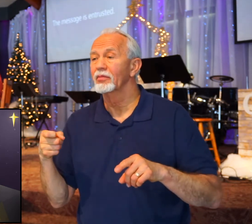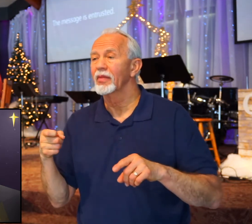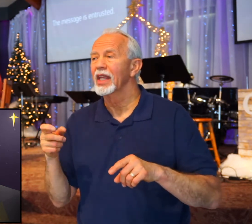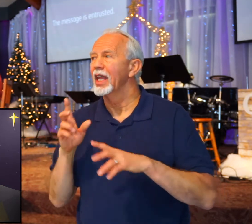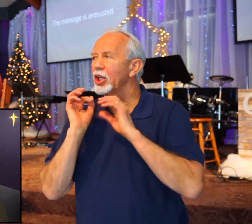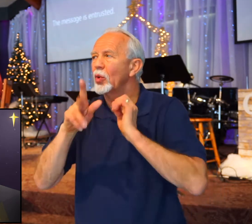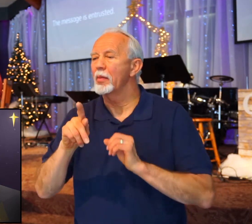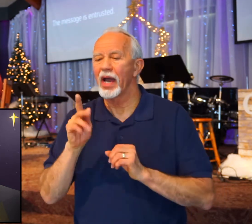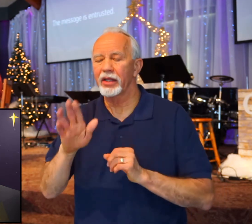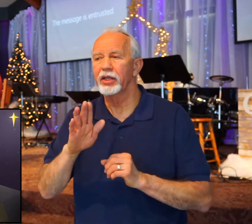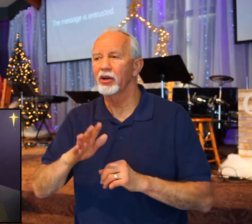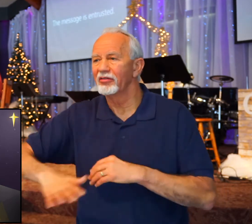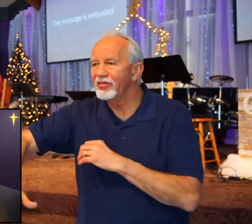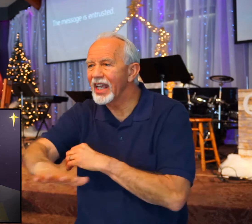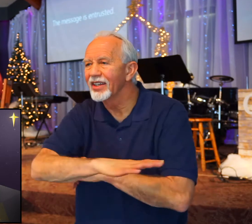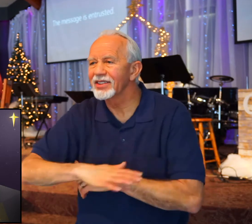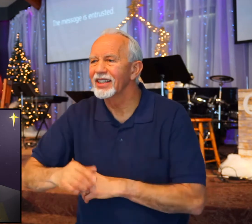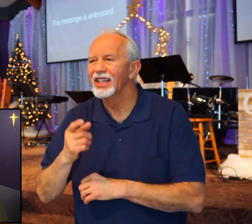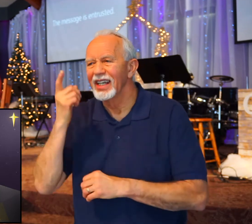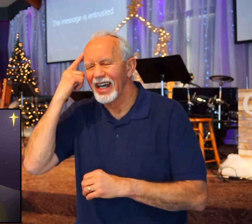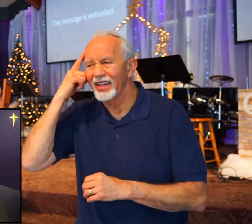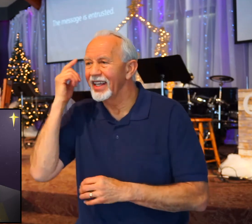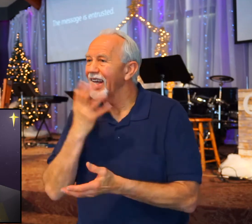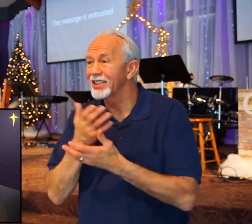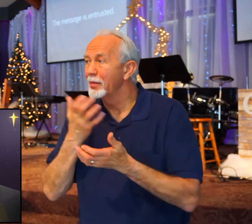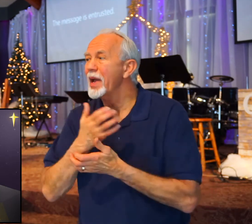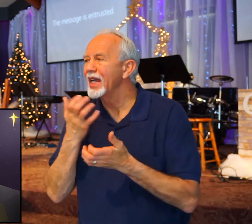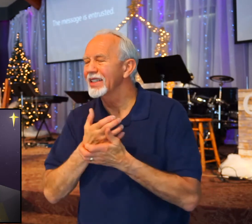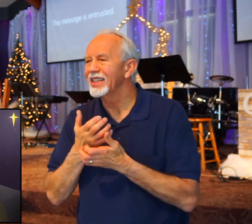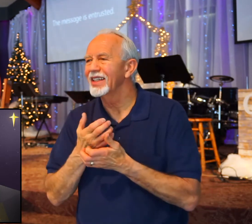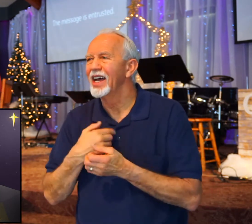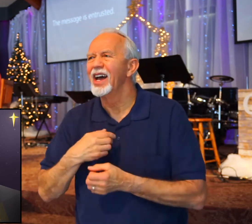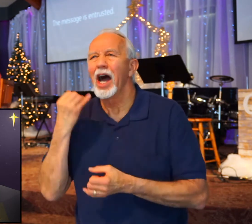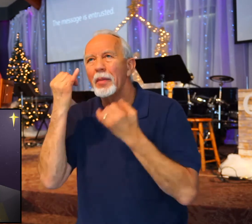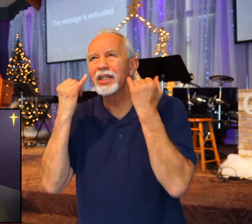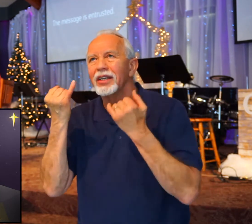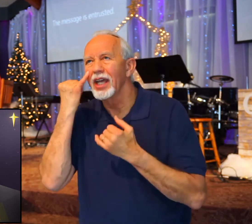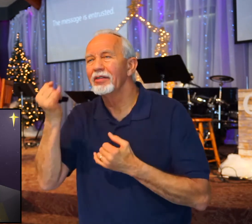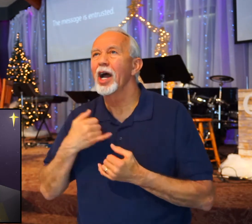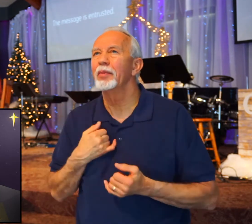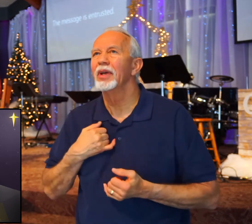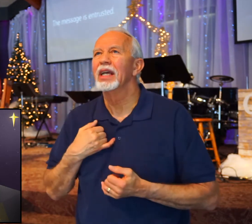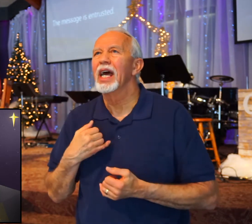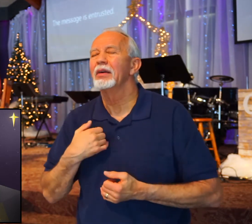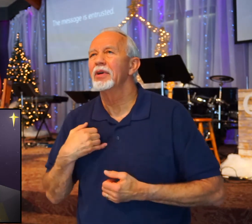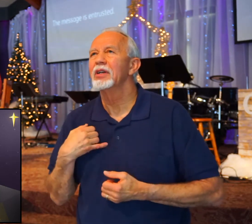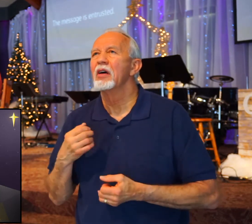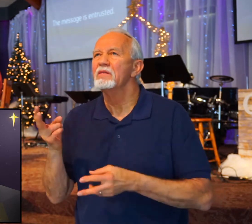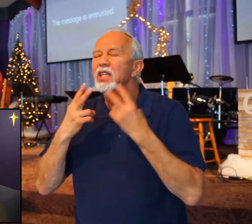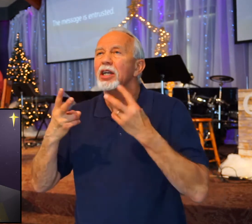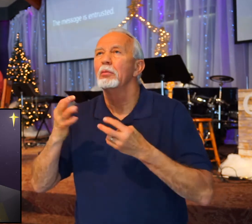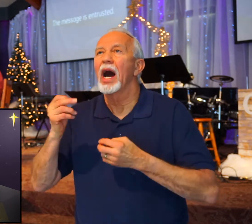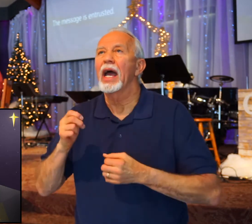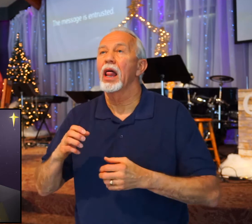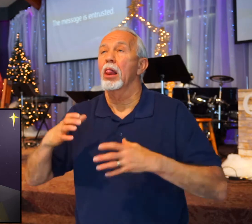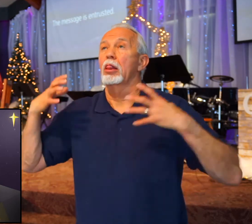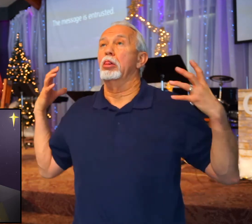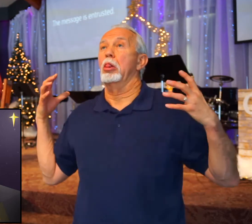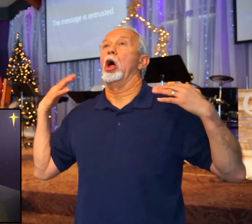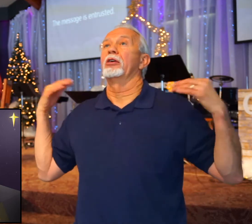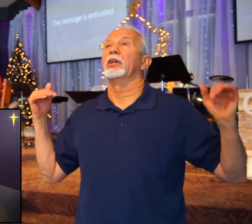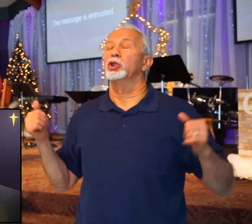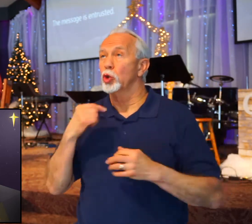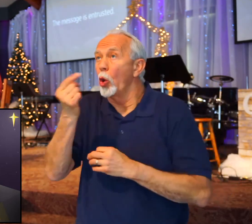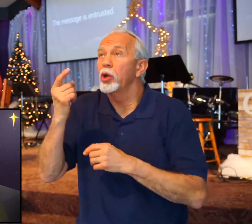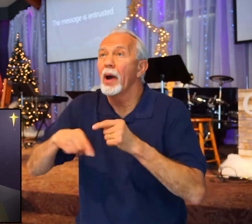they went back to their fields. And I think that's kind of amazing. I imagine if I had been visited by a host of angels, been told about